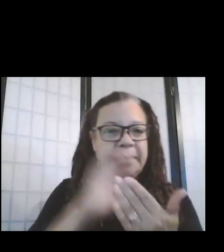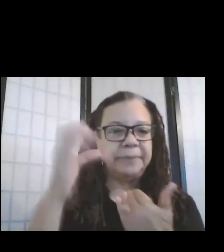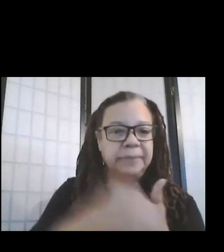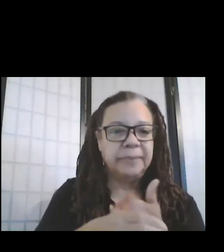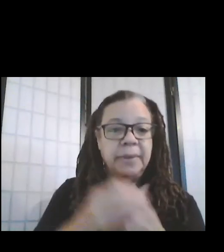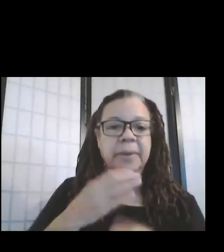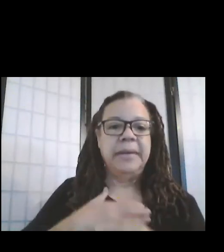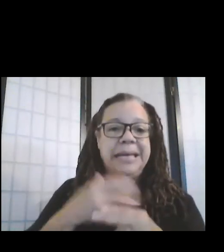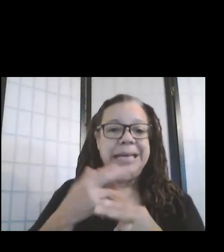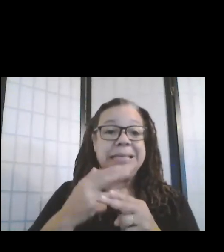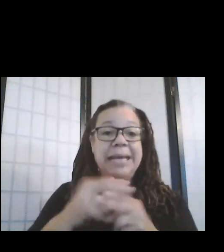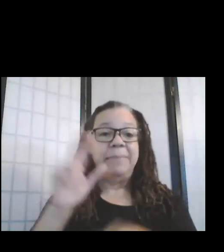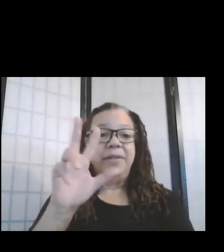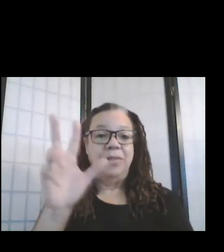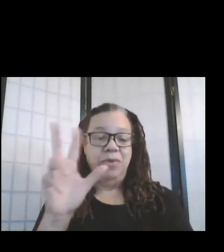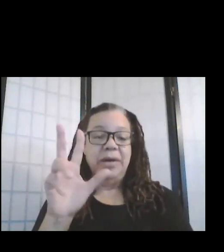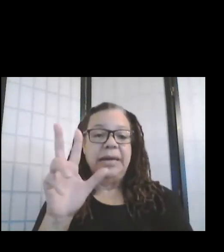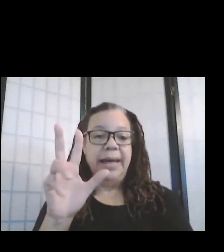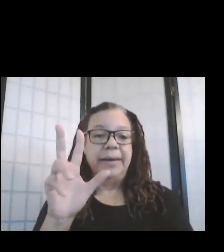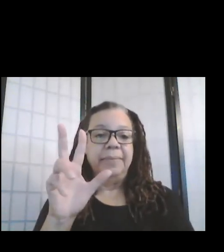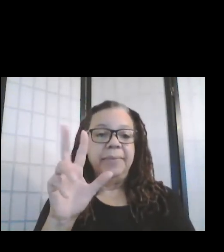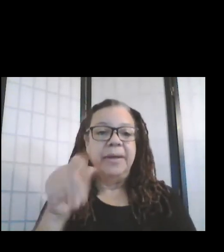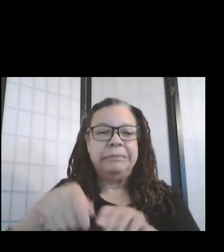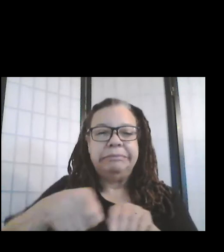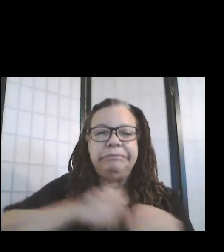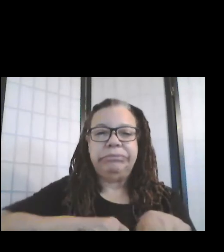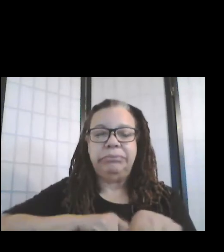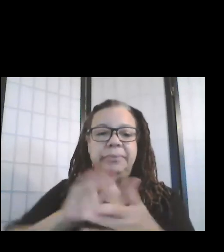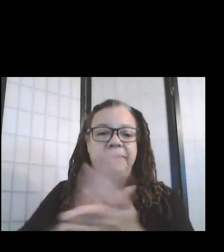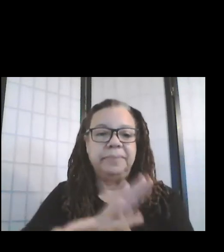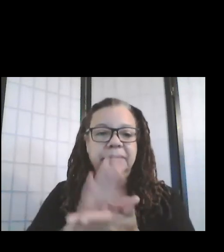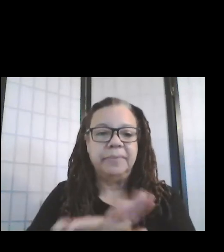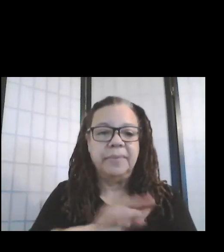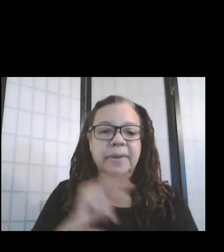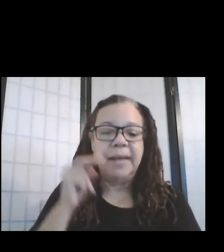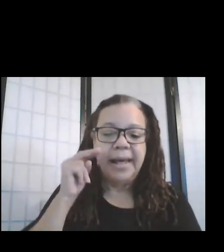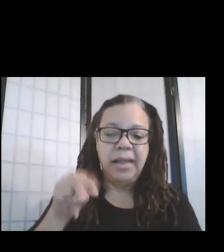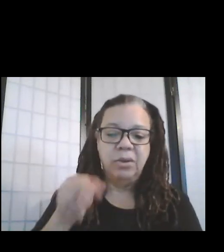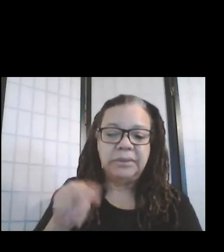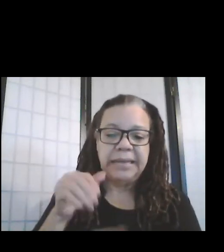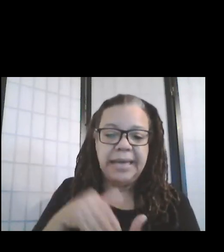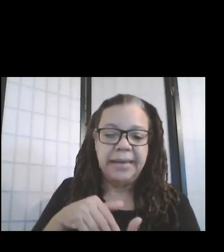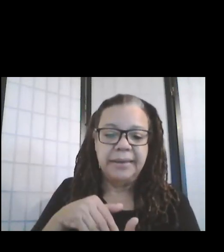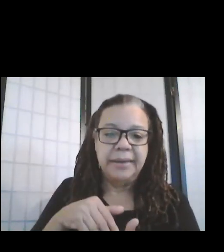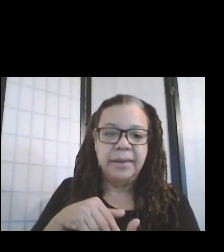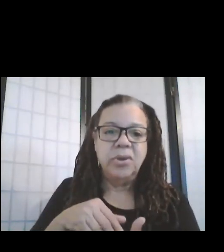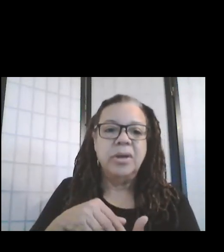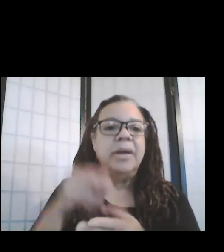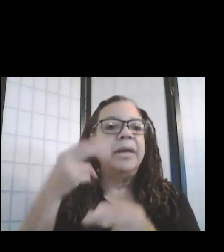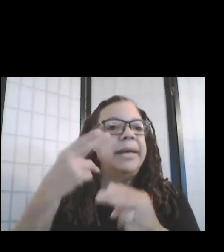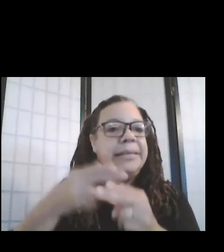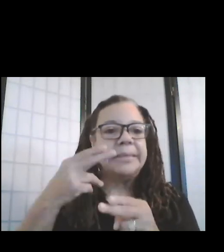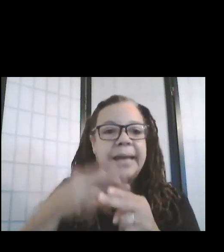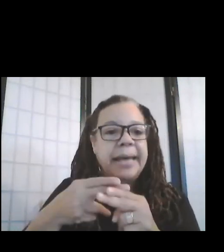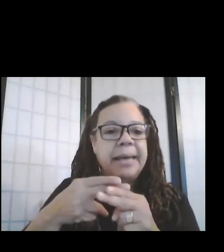own name at the 3 o'clock spot. He tore out the page and glanced again at it, his own name and